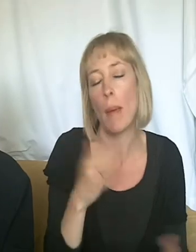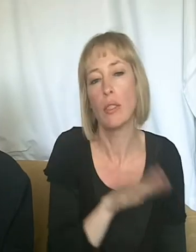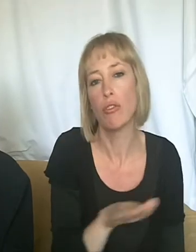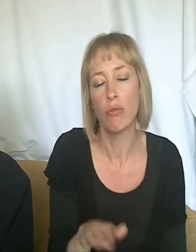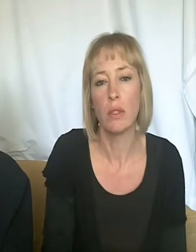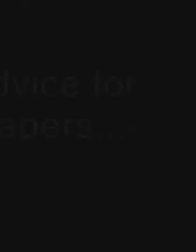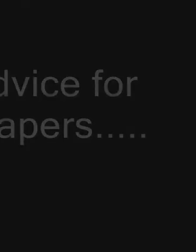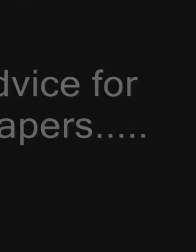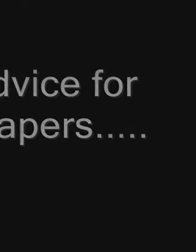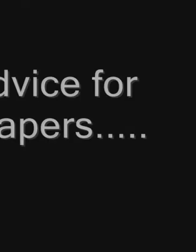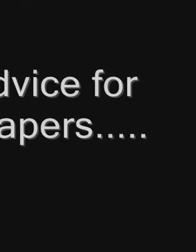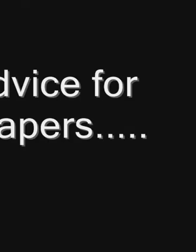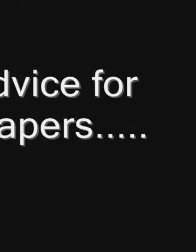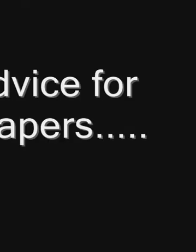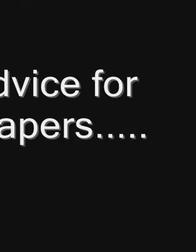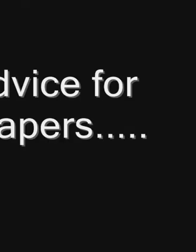children.